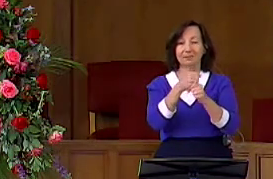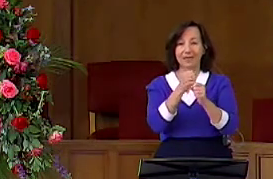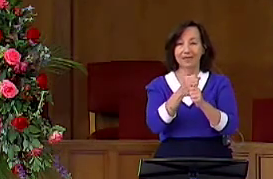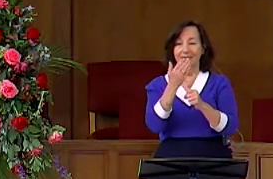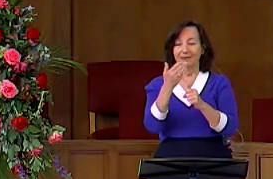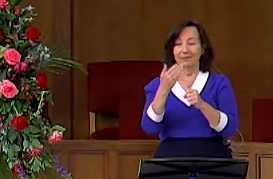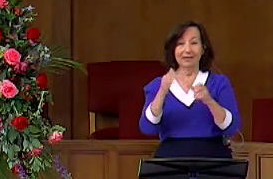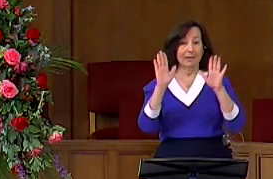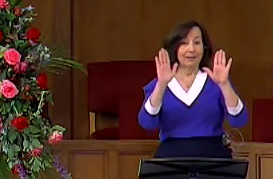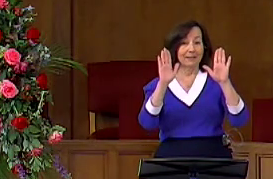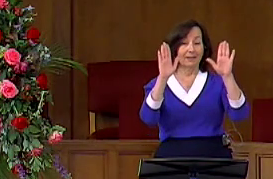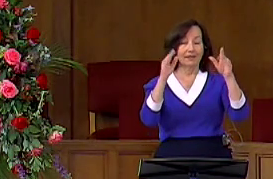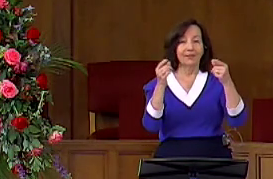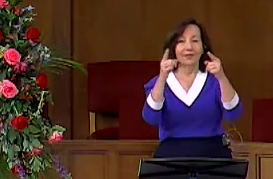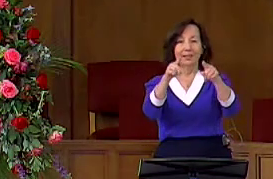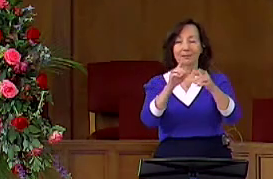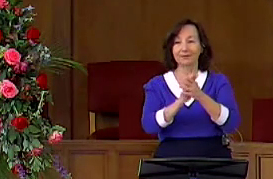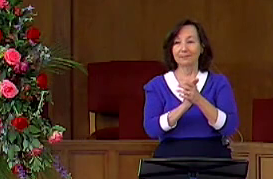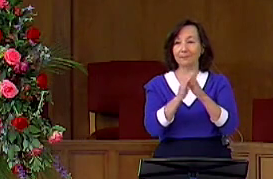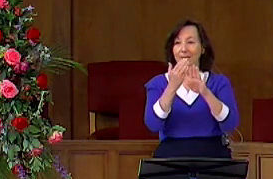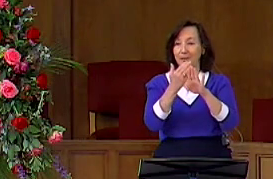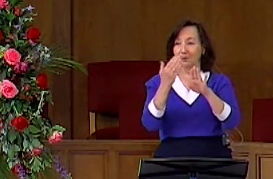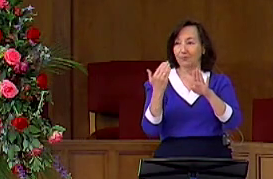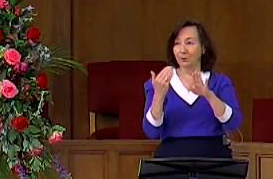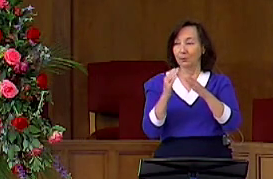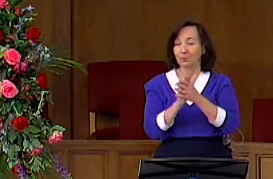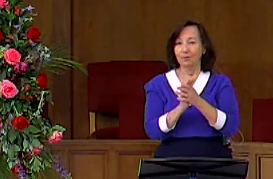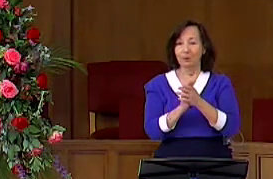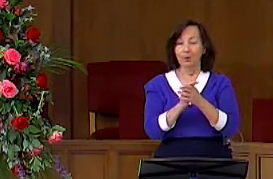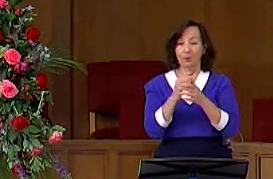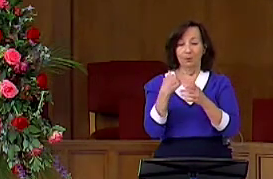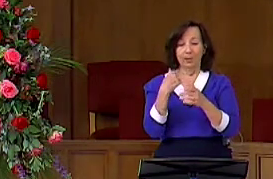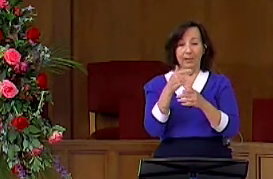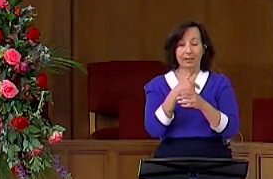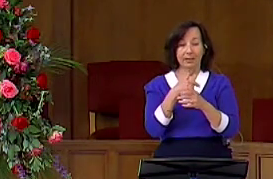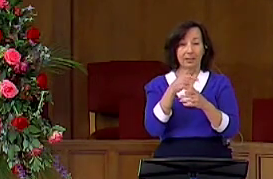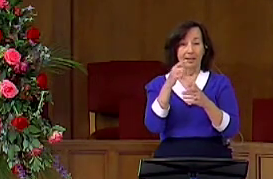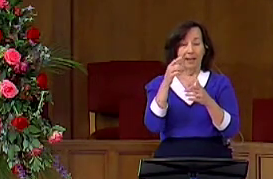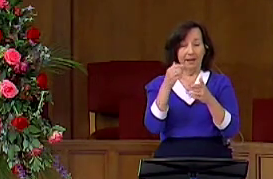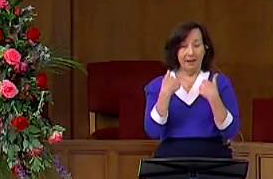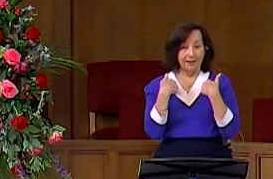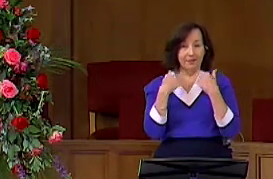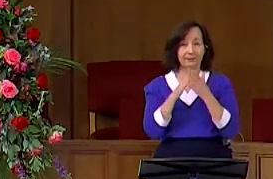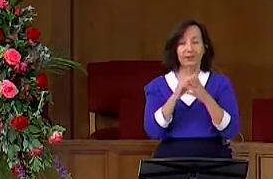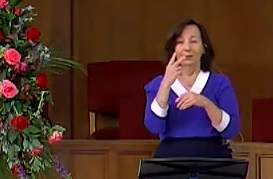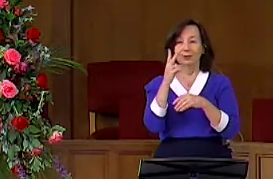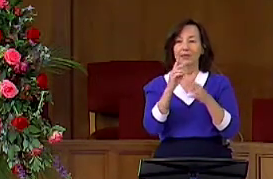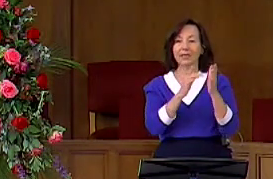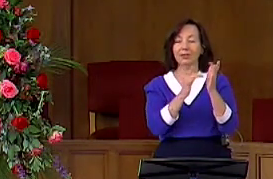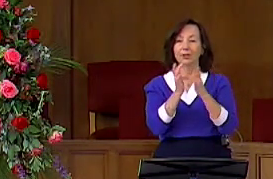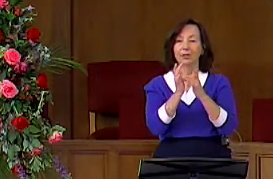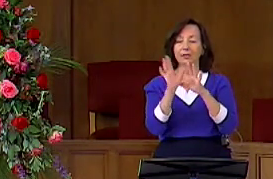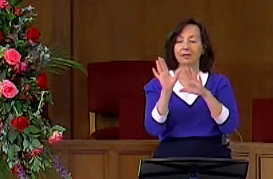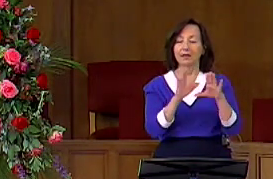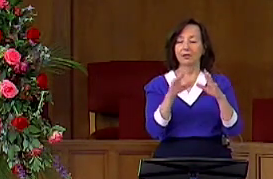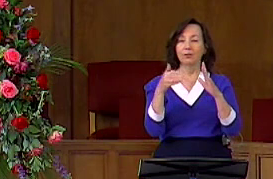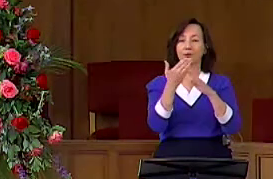happen. Before we get to what we have, let's take a look at Jesus' actions throughout this